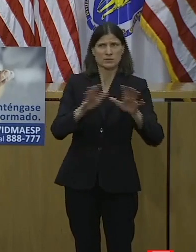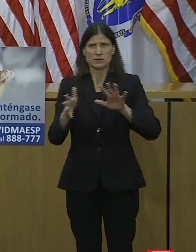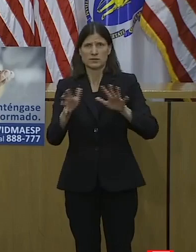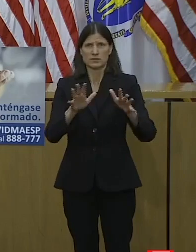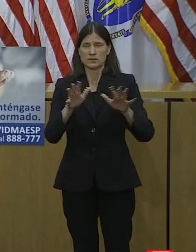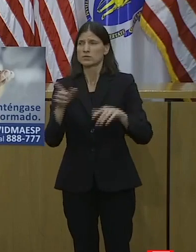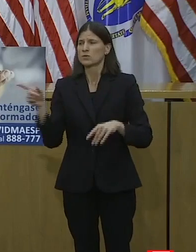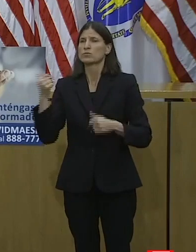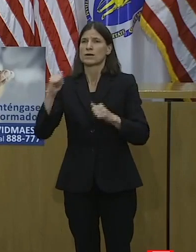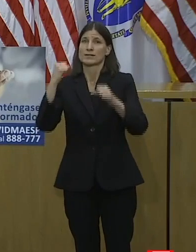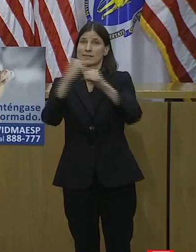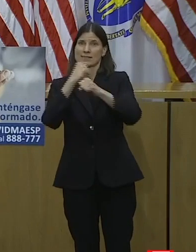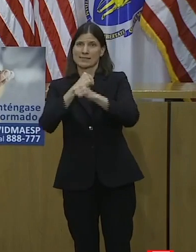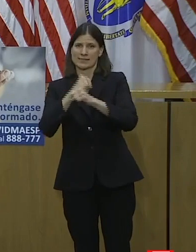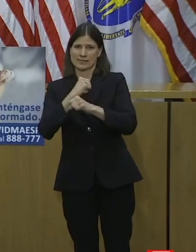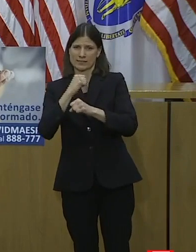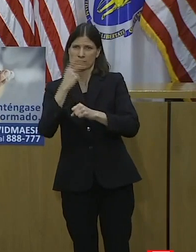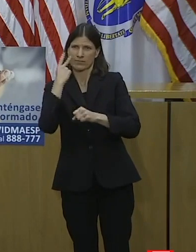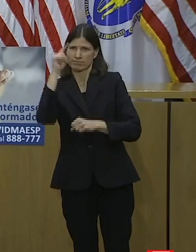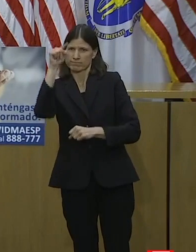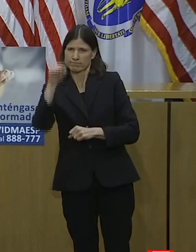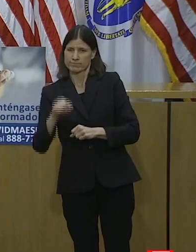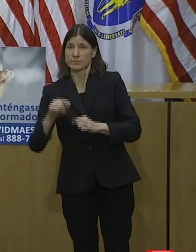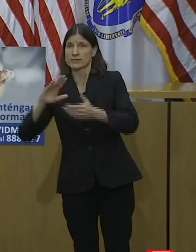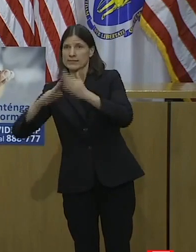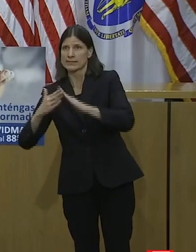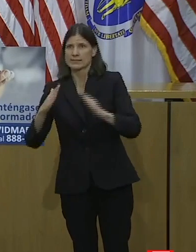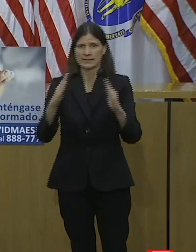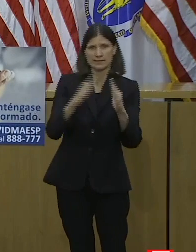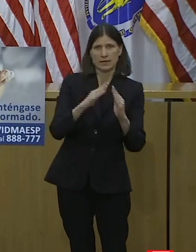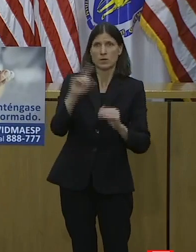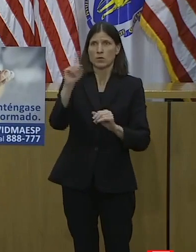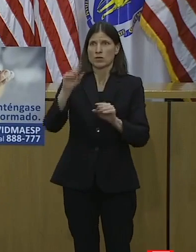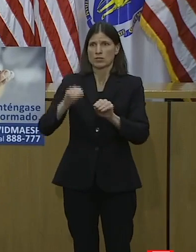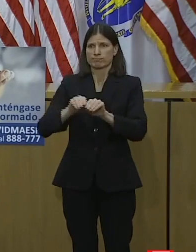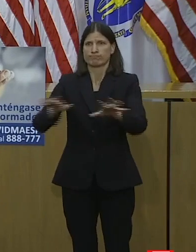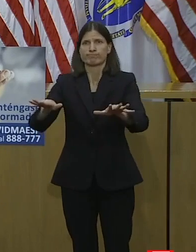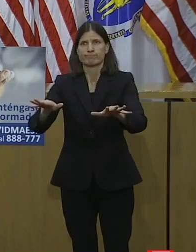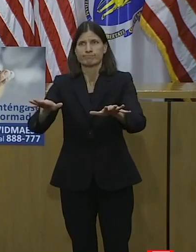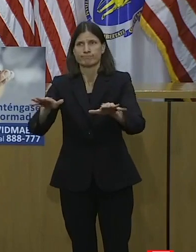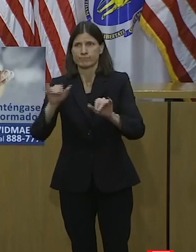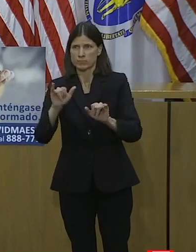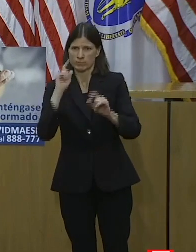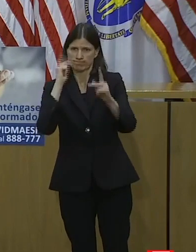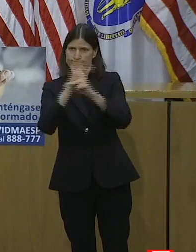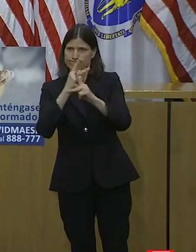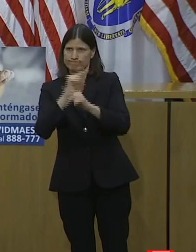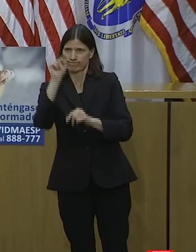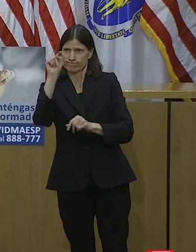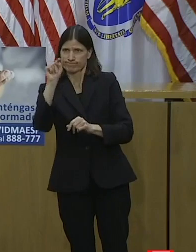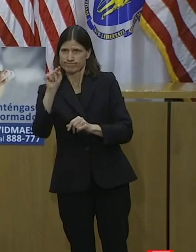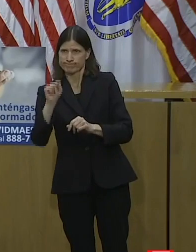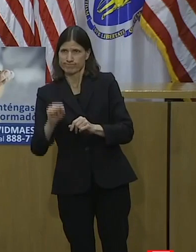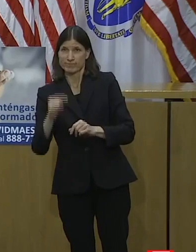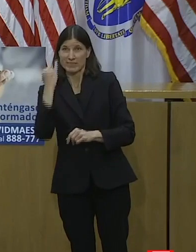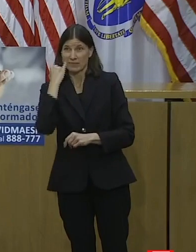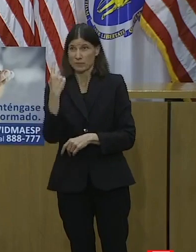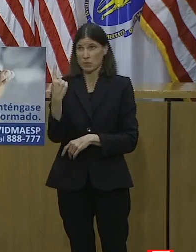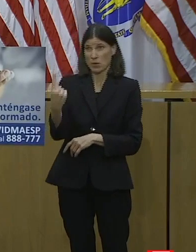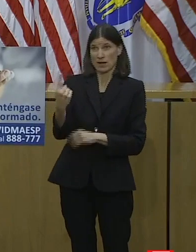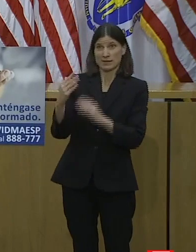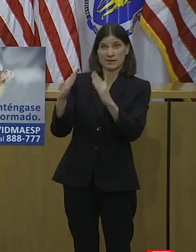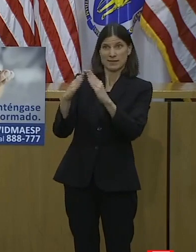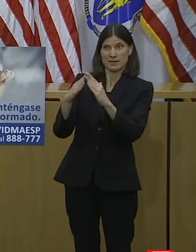health practice, we will not release the number of positive cases if there are fewer than 5 in a municipality